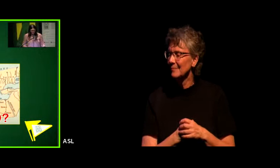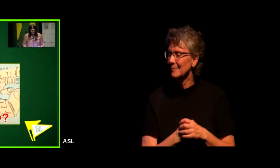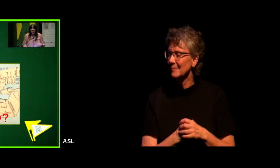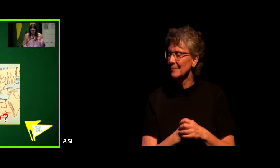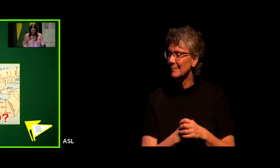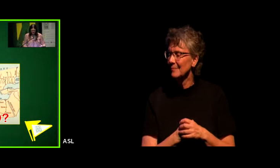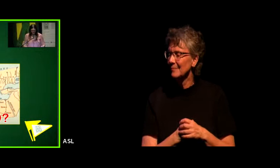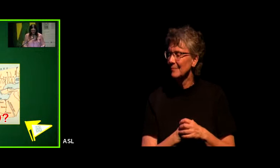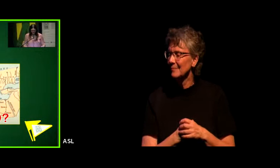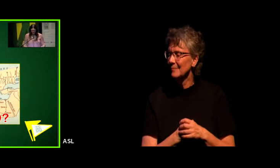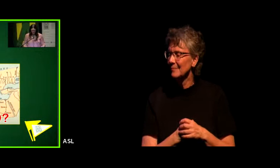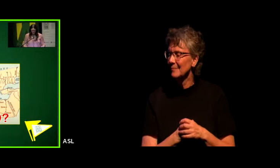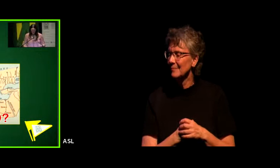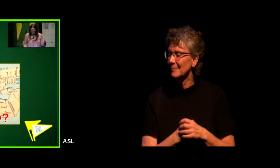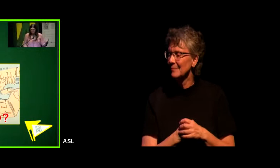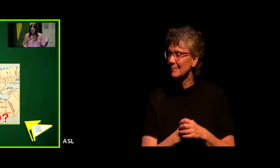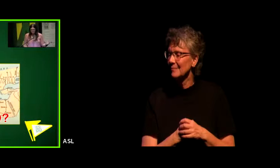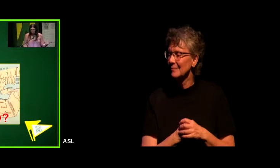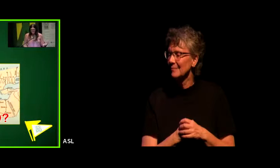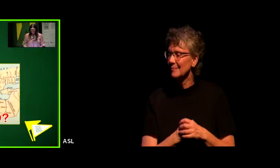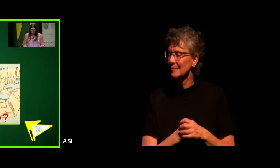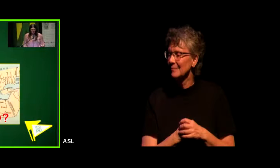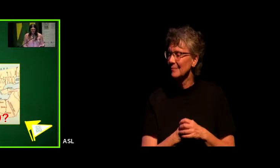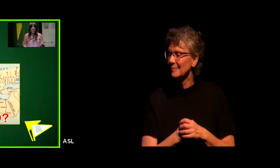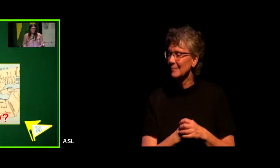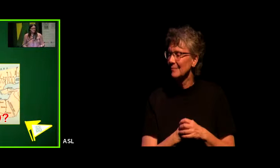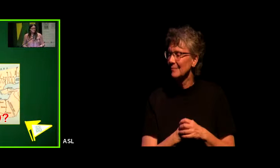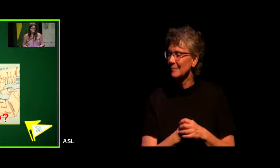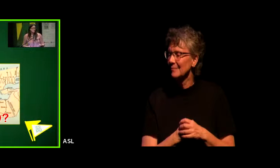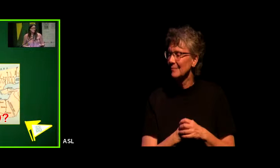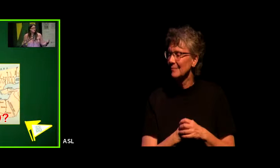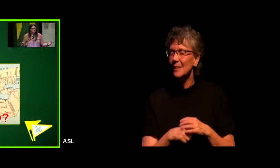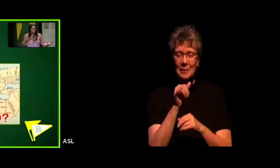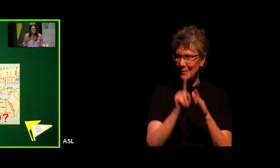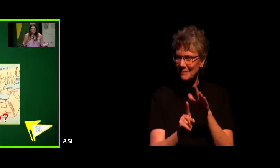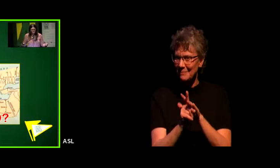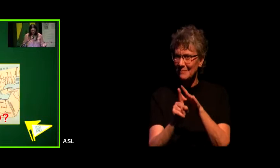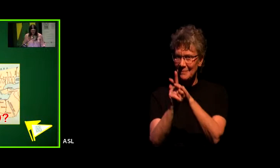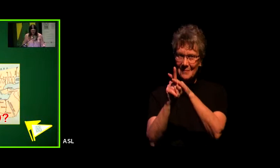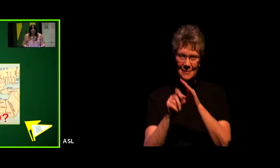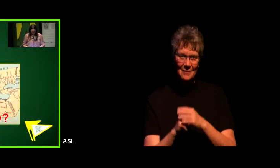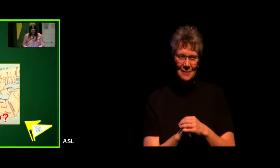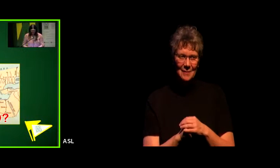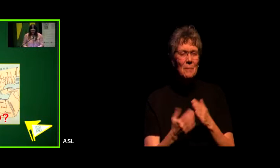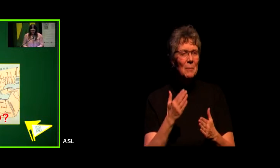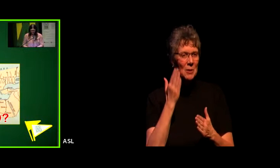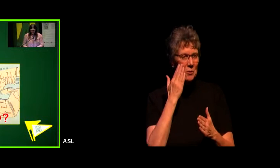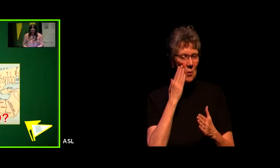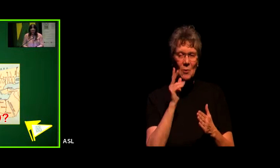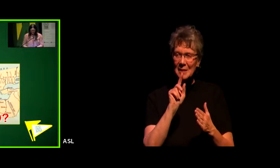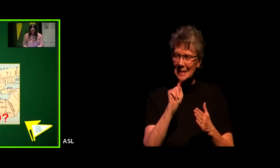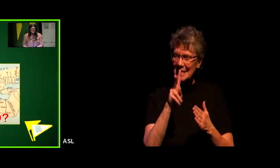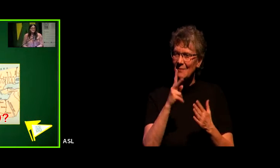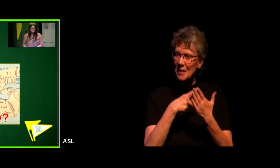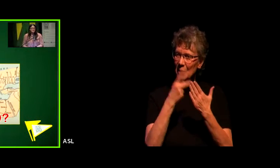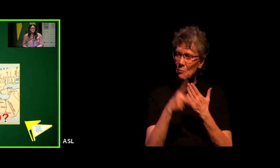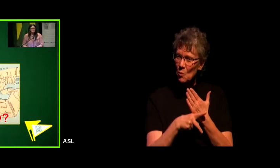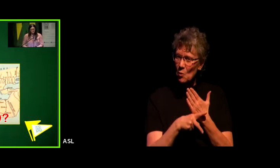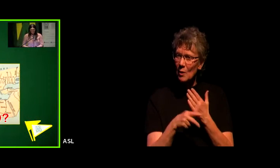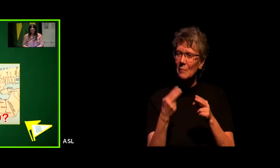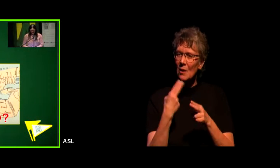YouTube videos, TikTok, etc. I'm sure most of us here have heard of the television show Ancient Aliens, for example, which is just wrapping up its